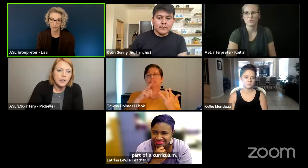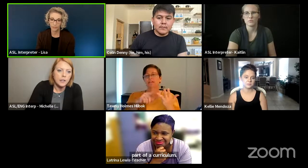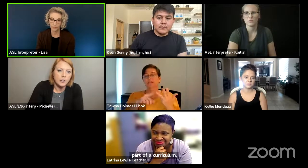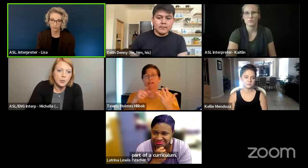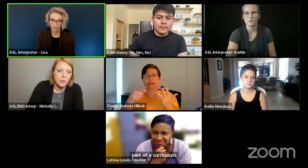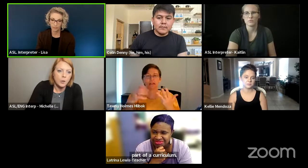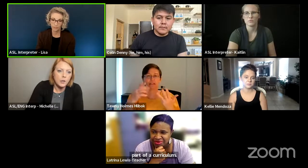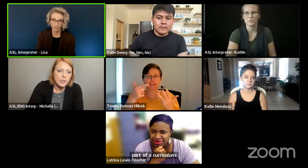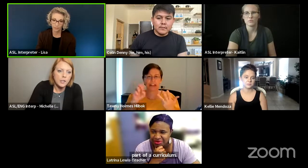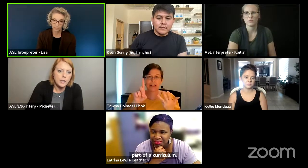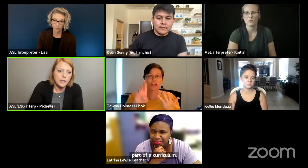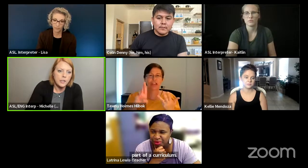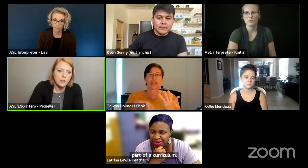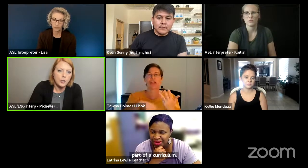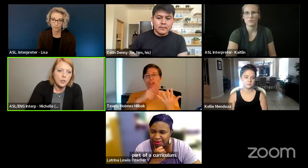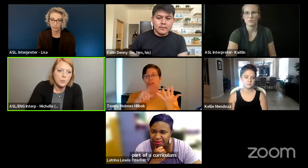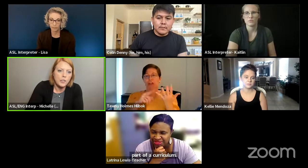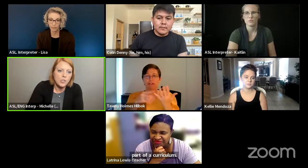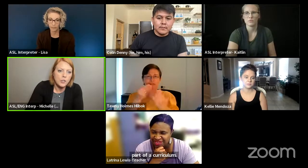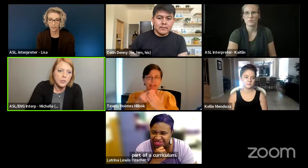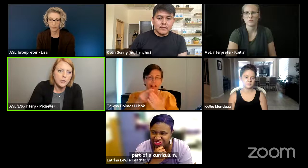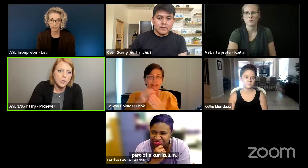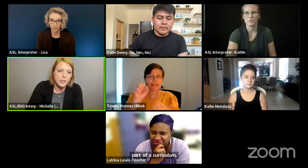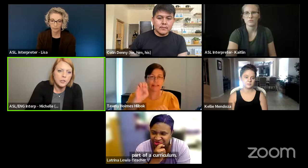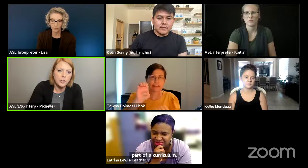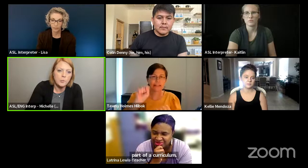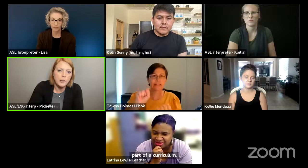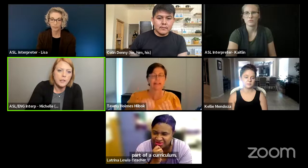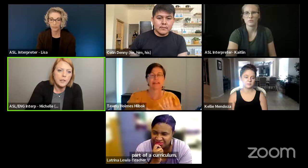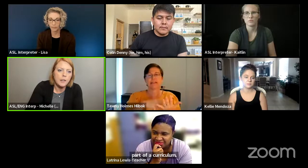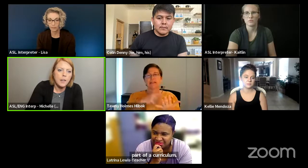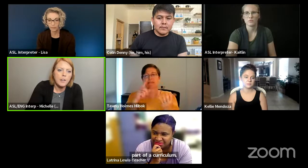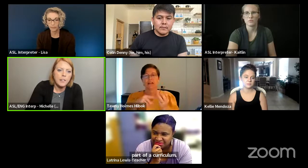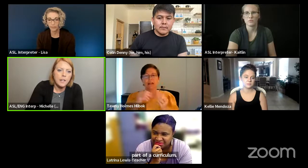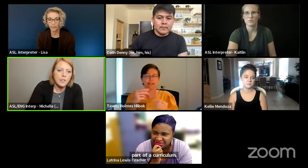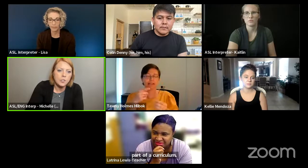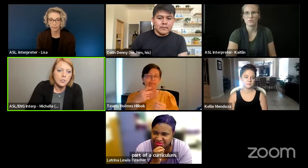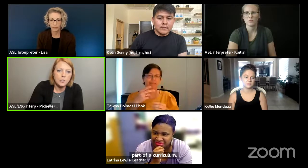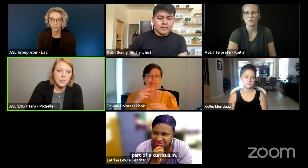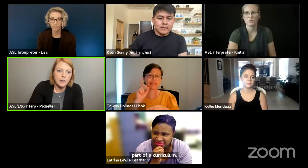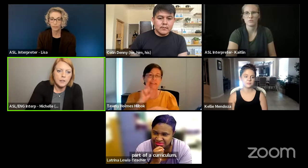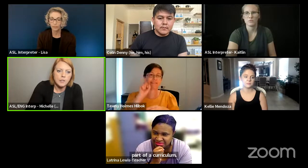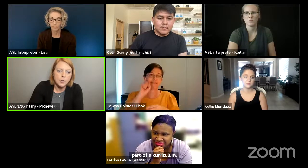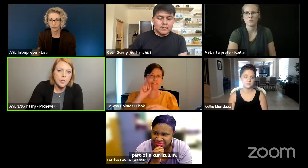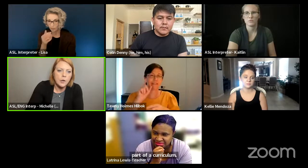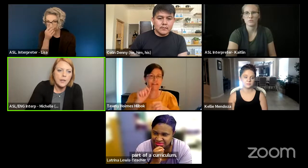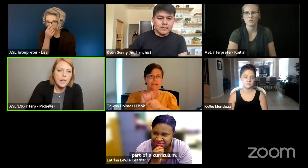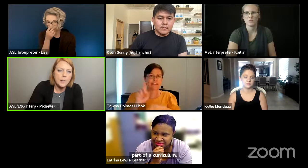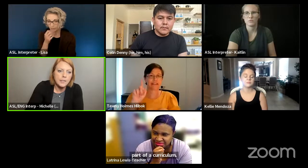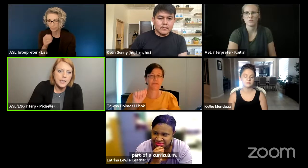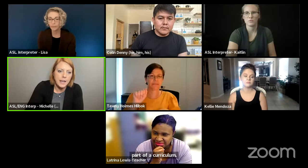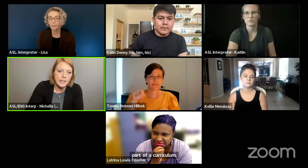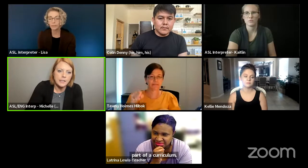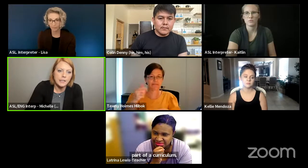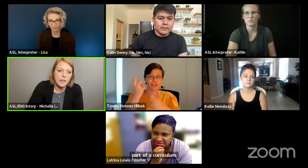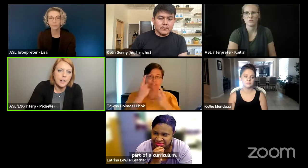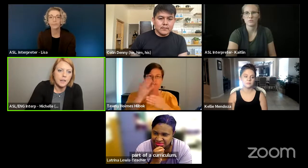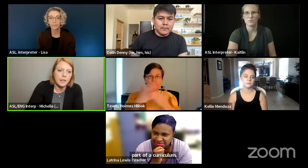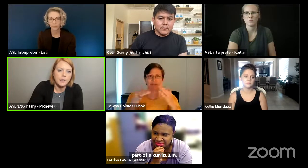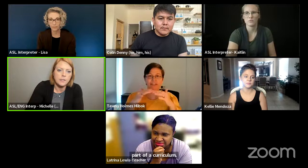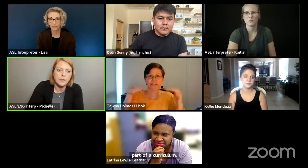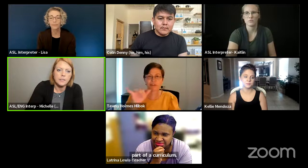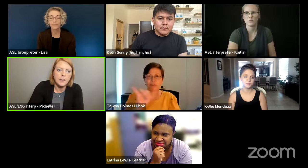ethnicity. It could be origin, it could be gender, it could be the socioeconomic